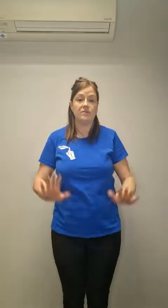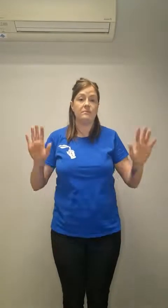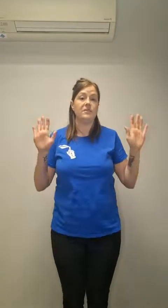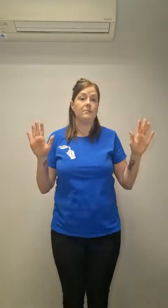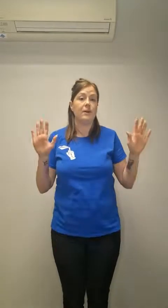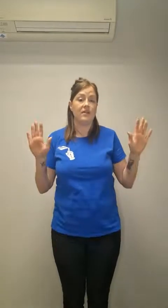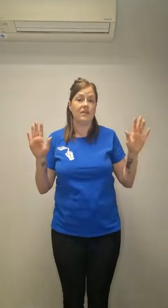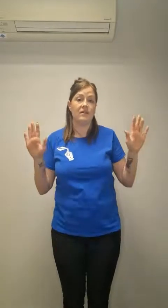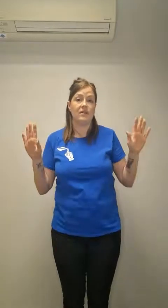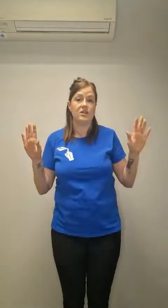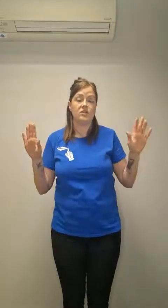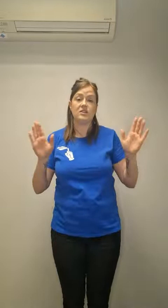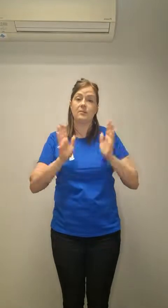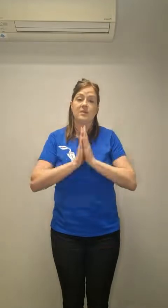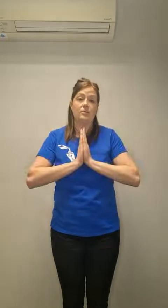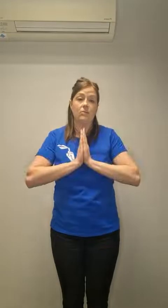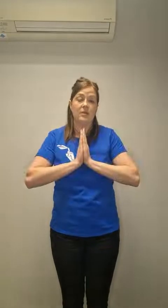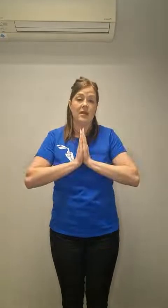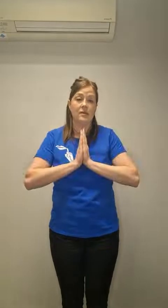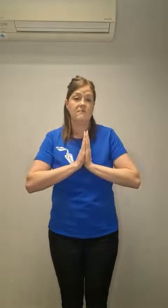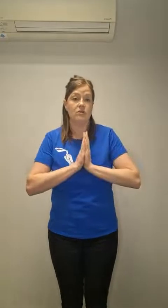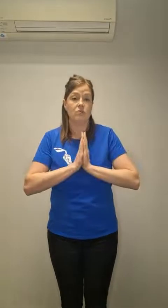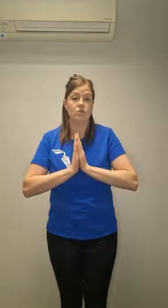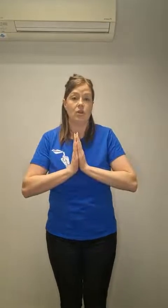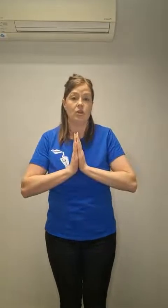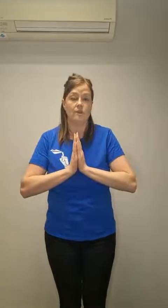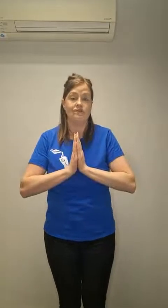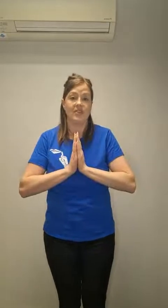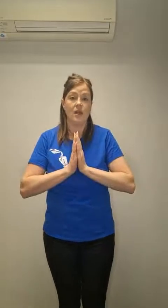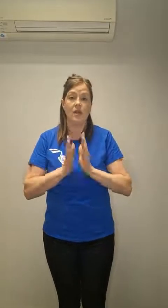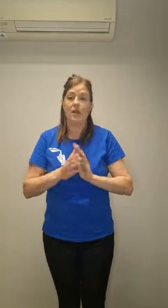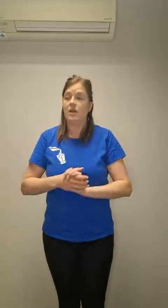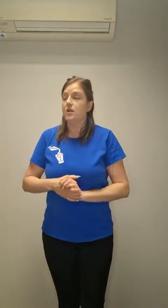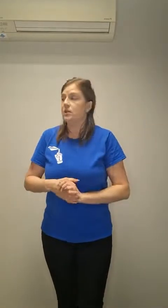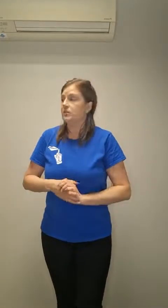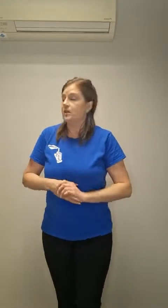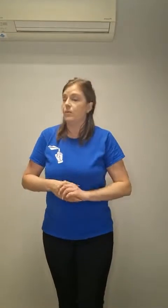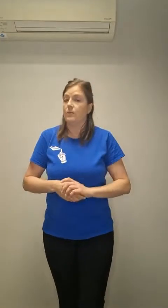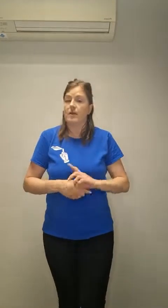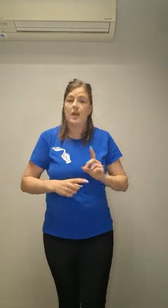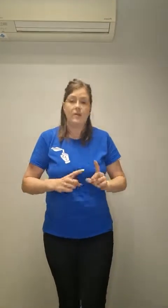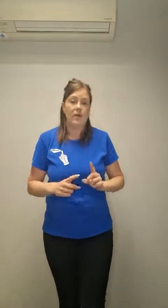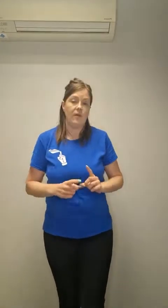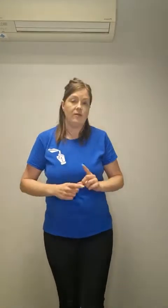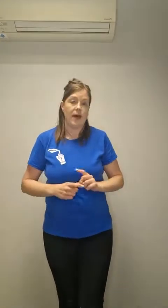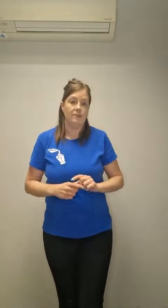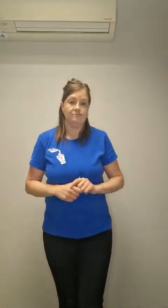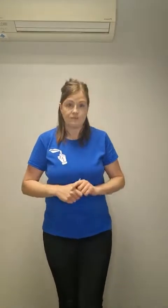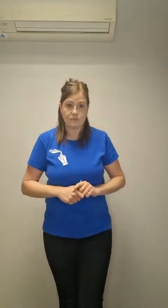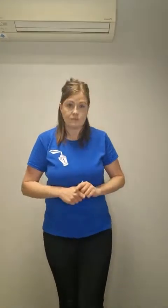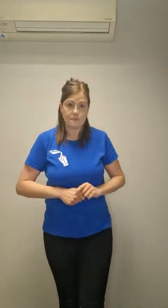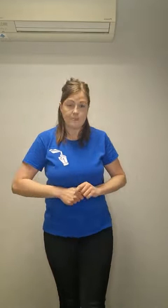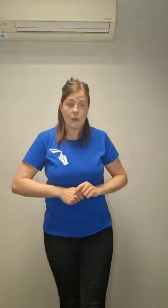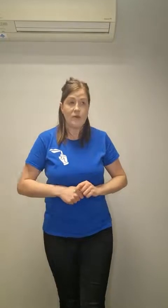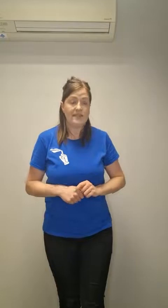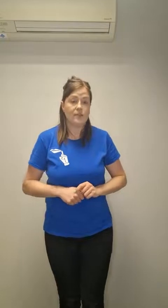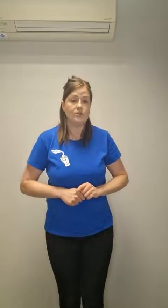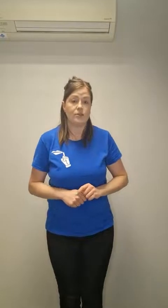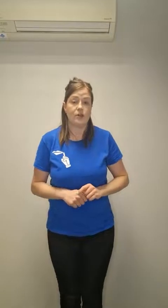some might be at the very edges, but some can also be in the middle too. So keep an eye on that. We say also as